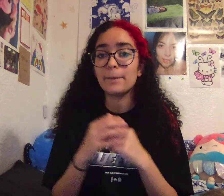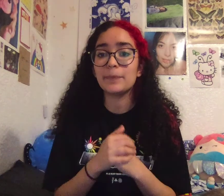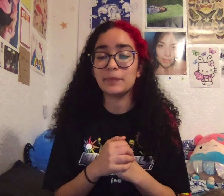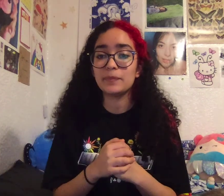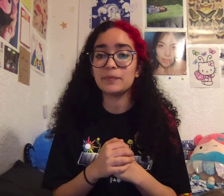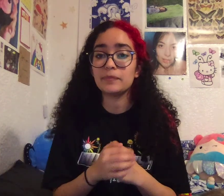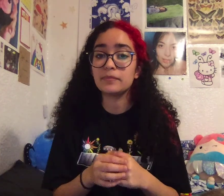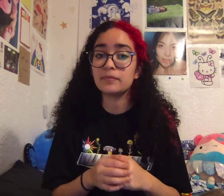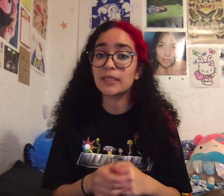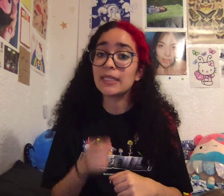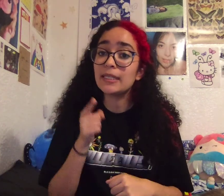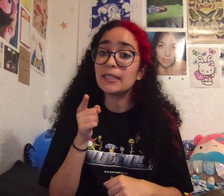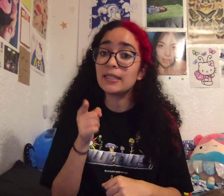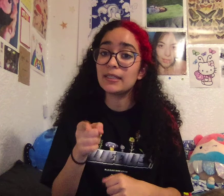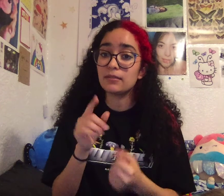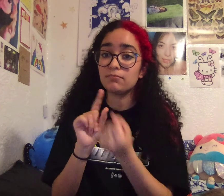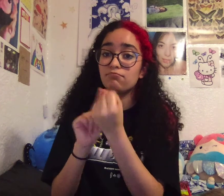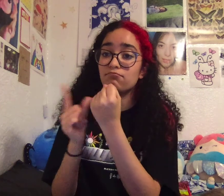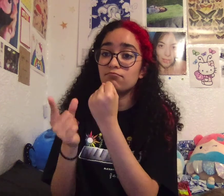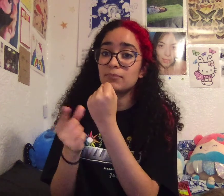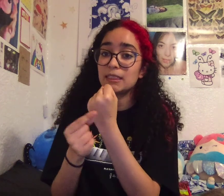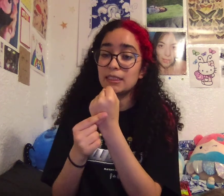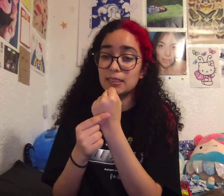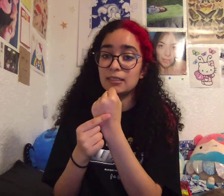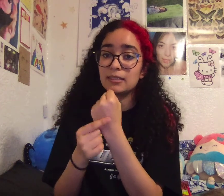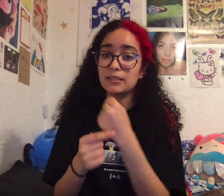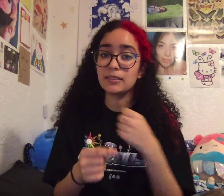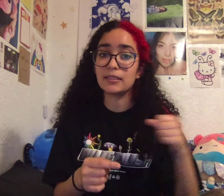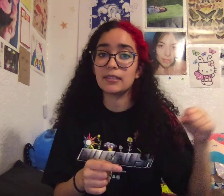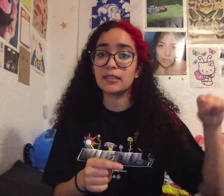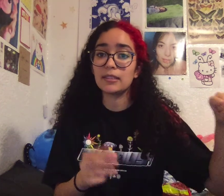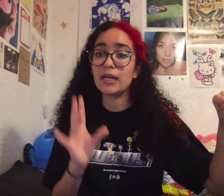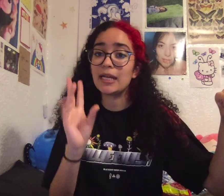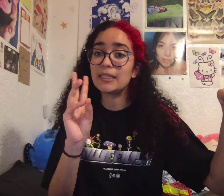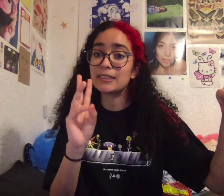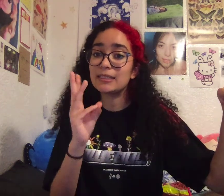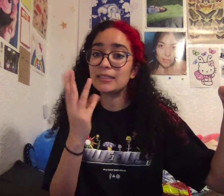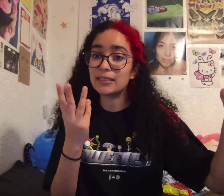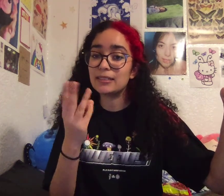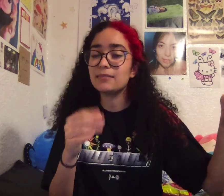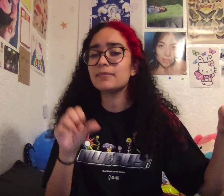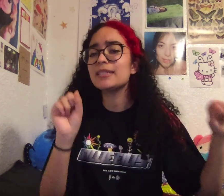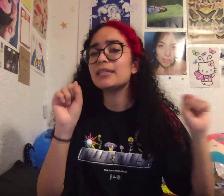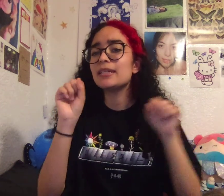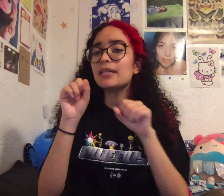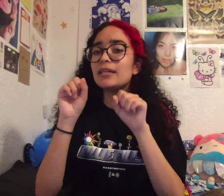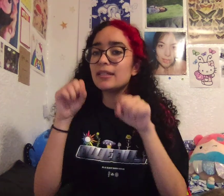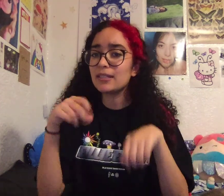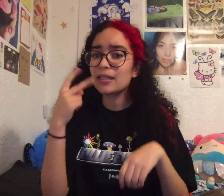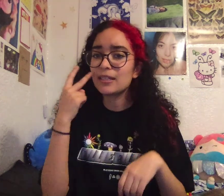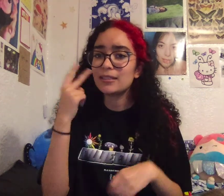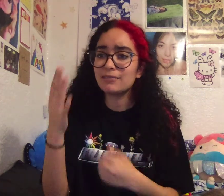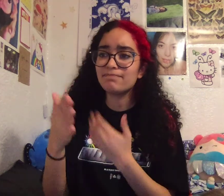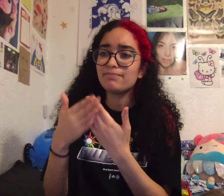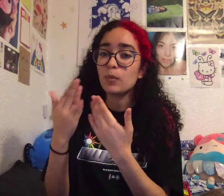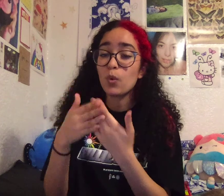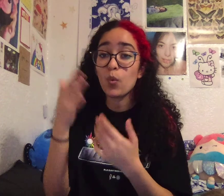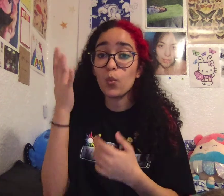Here is Saturn, the sixth planet from the Sun. You could spot it easily because of those huge rings, and it's in